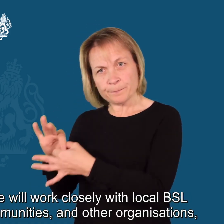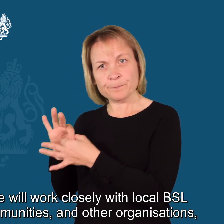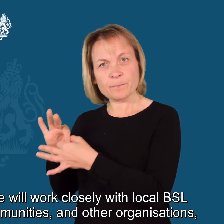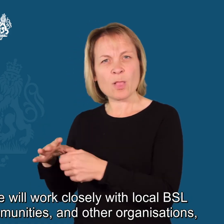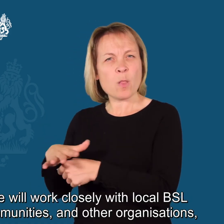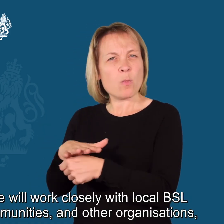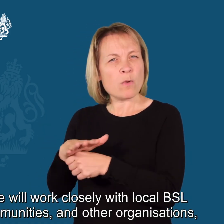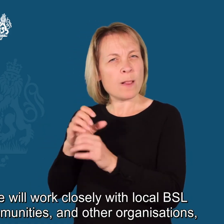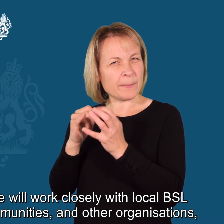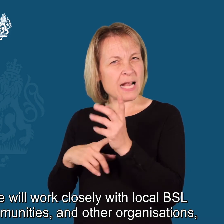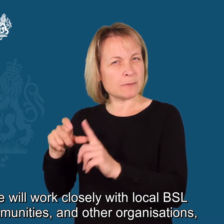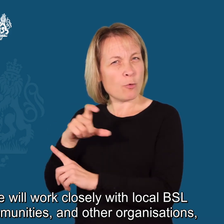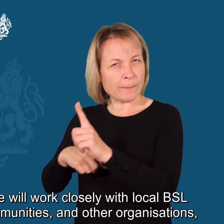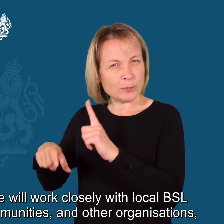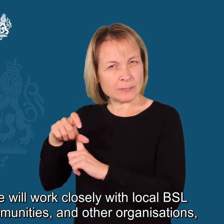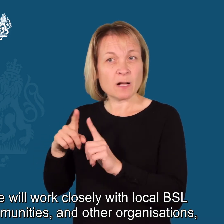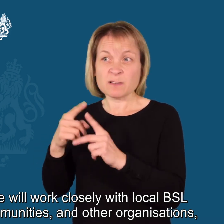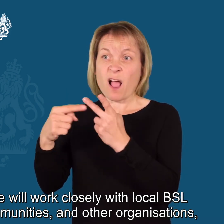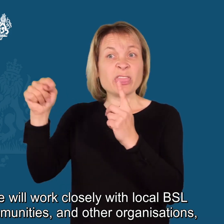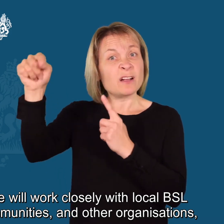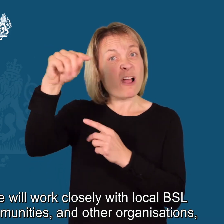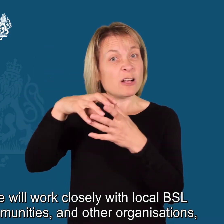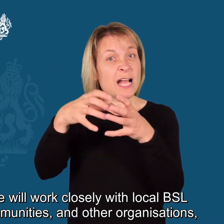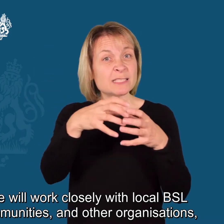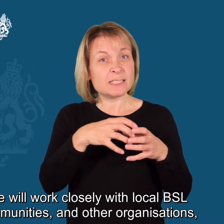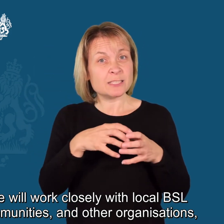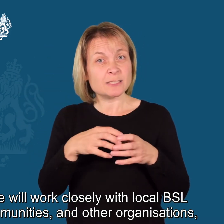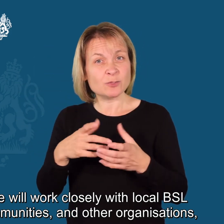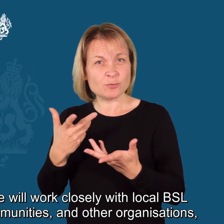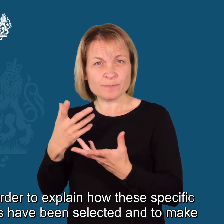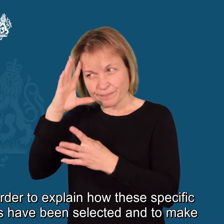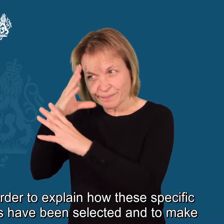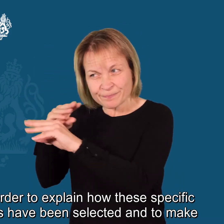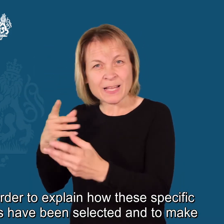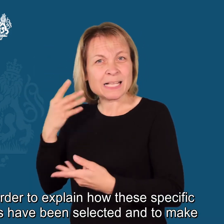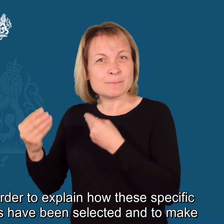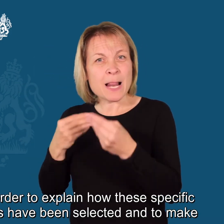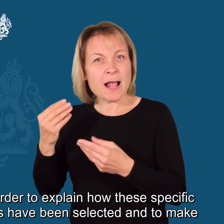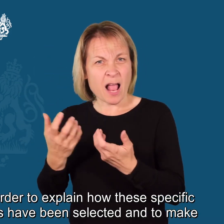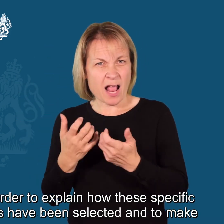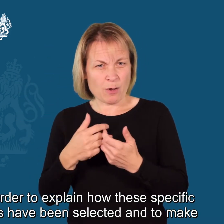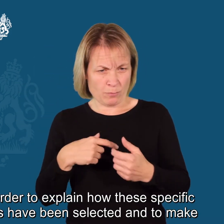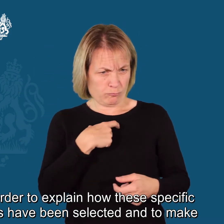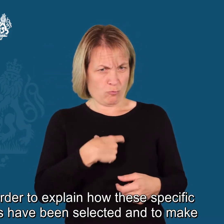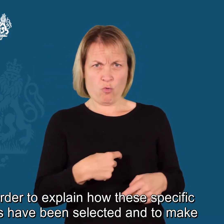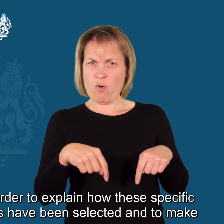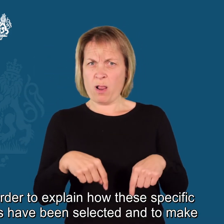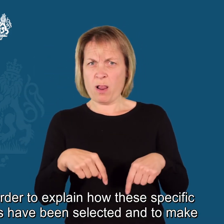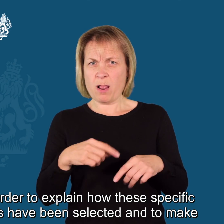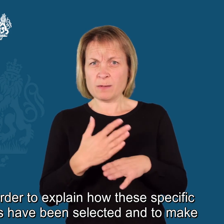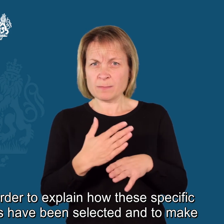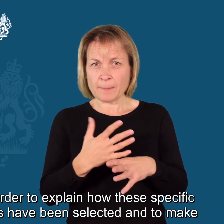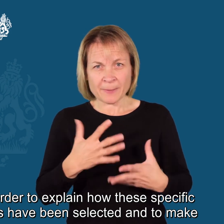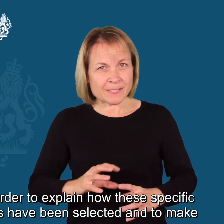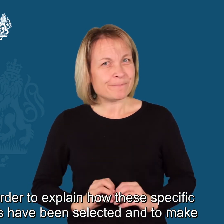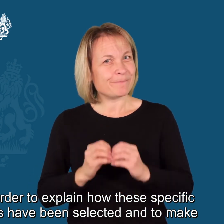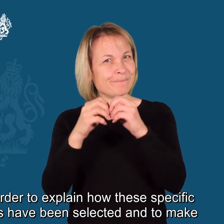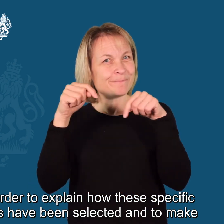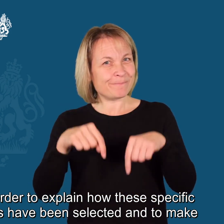We will work closely with local BSL communities and other organisations in order to explain how these specific roles have been selected and to